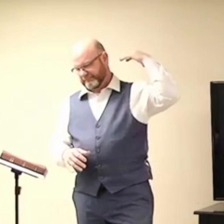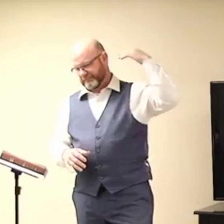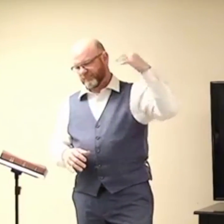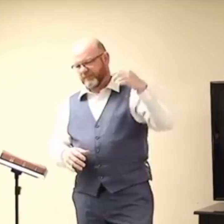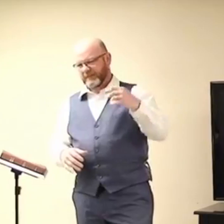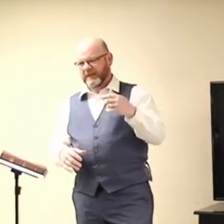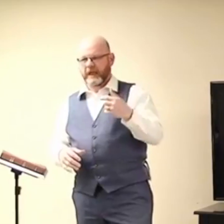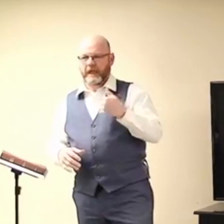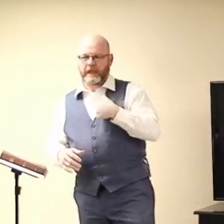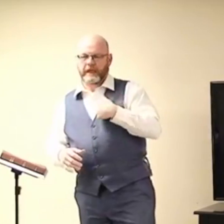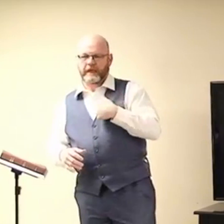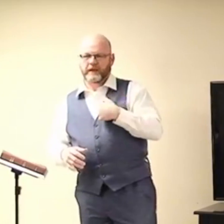Many years ago,